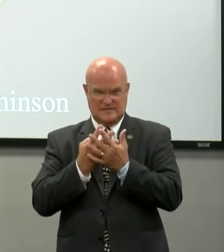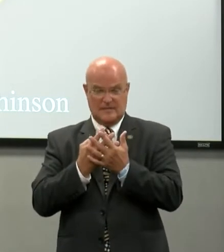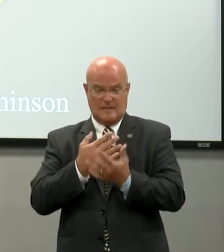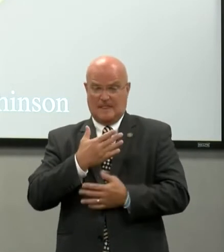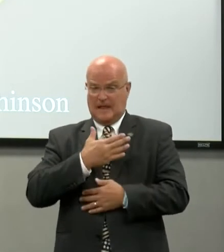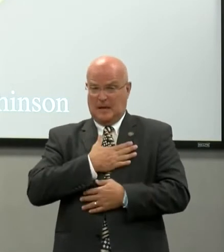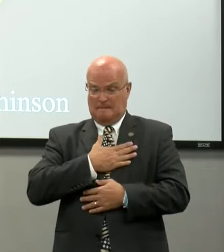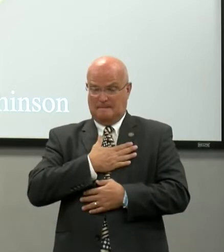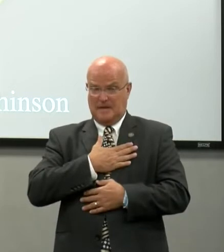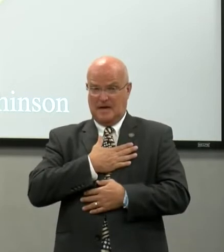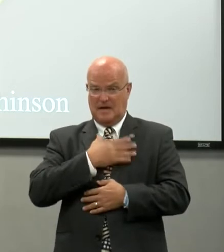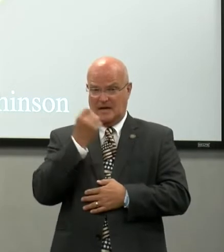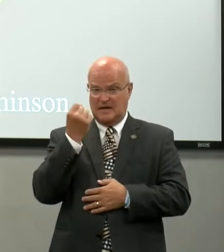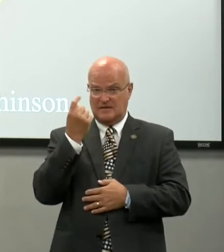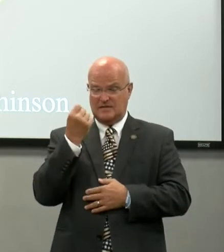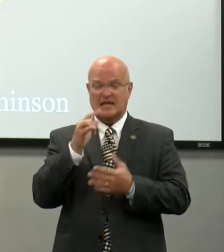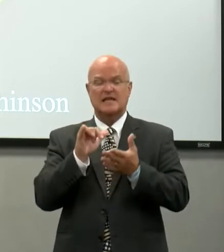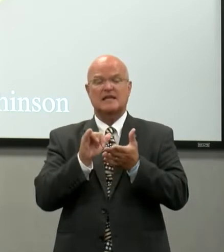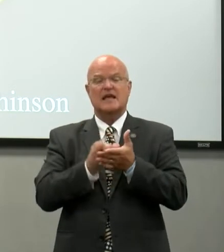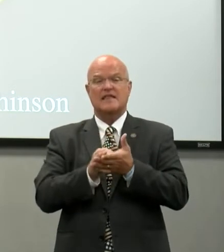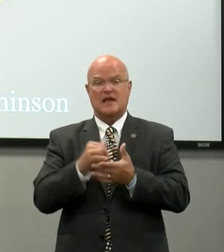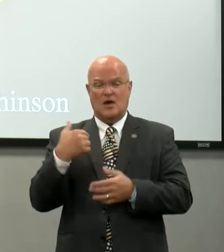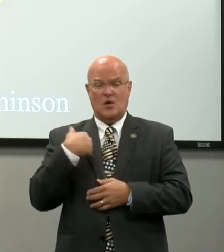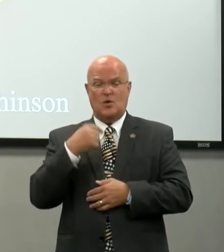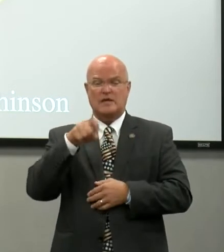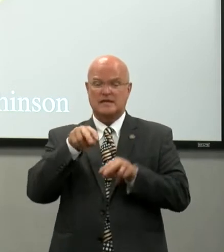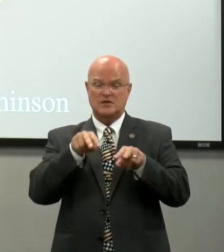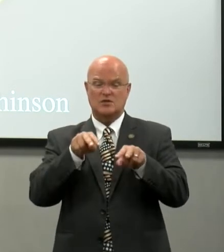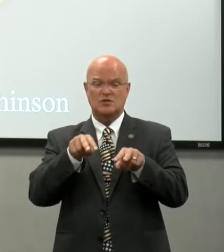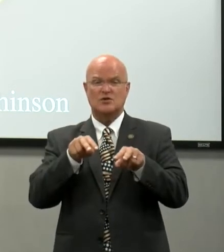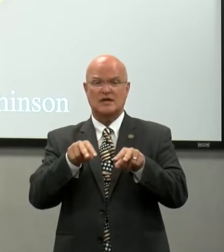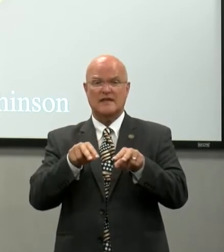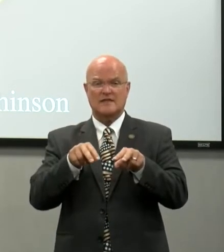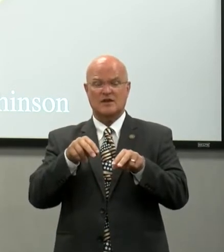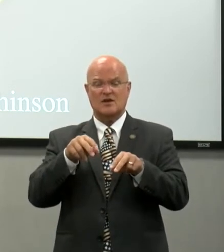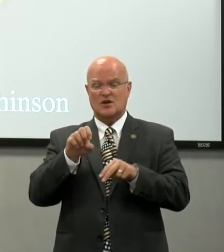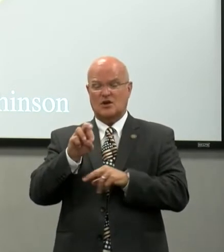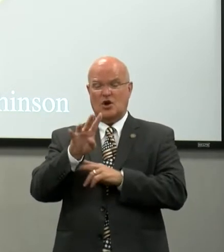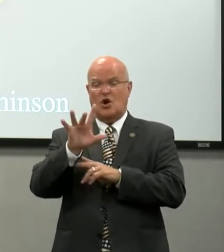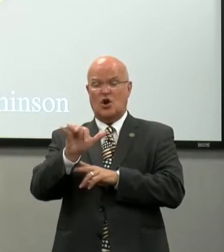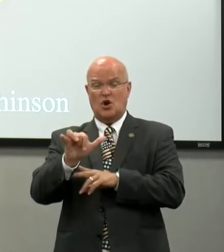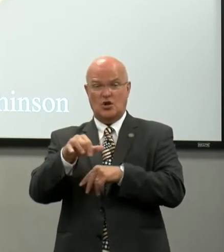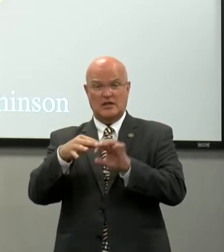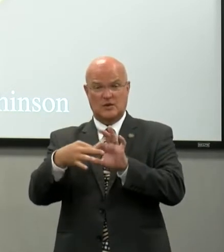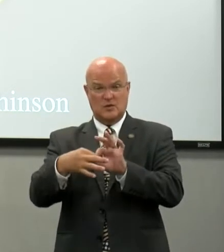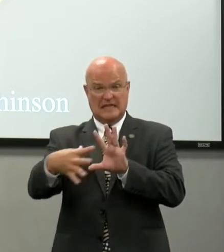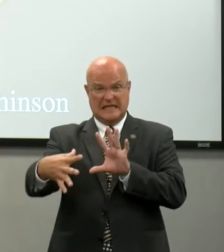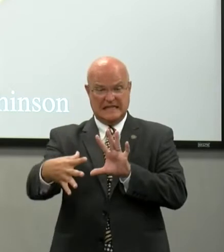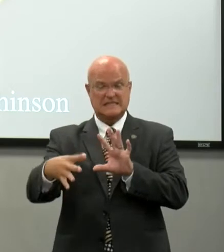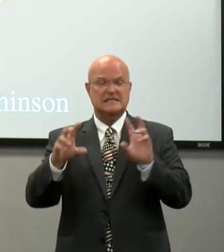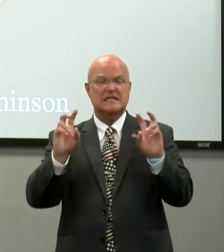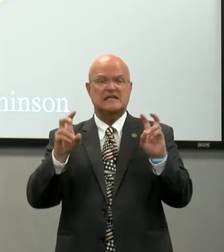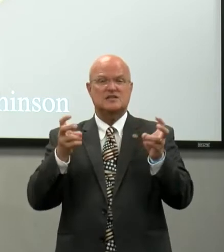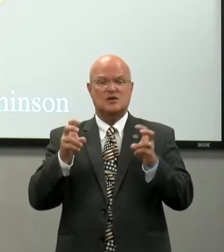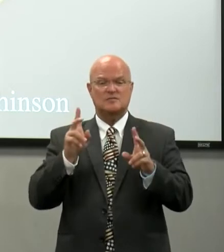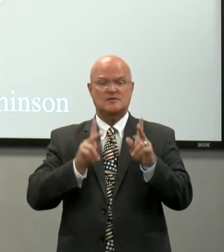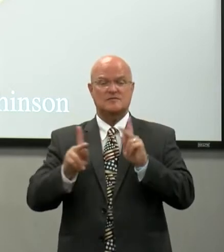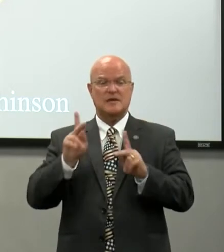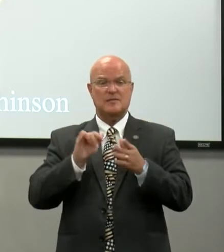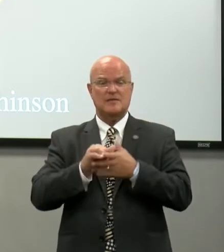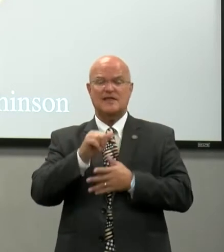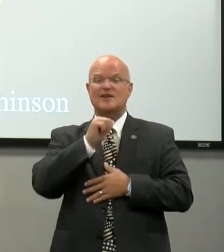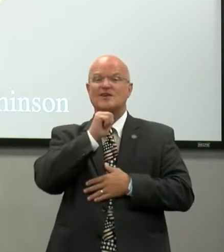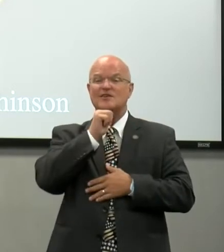my direction was that we ought to look at the early release in terms of those that